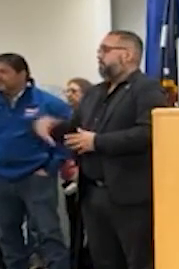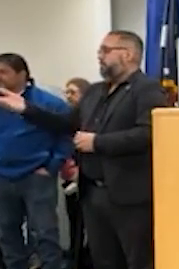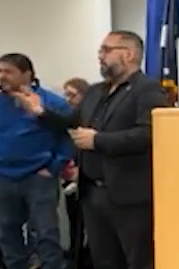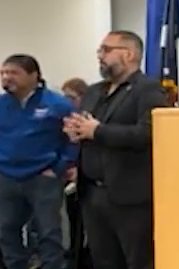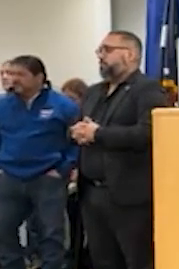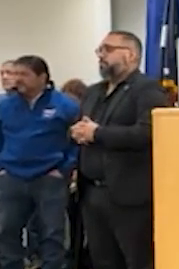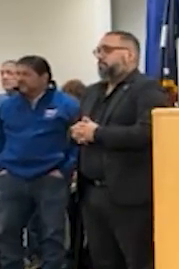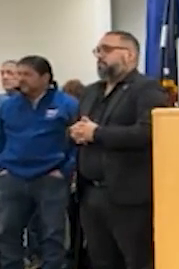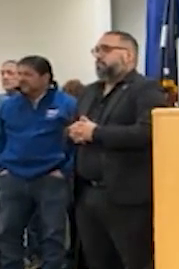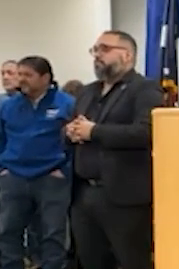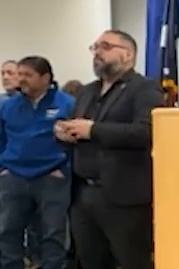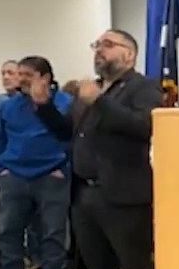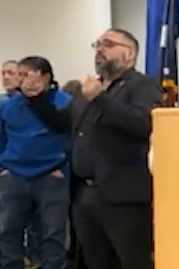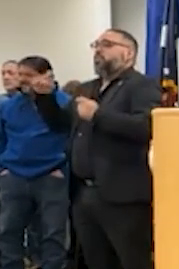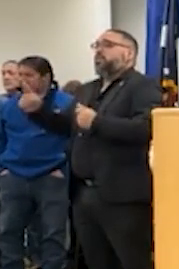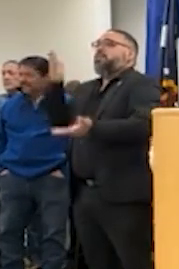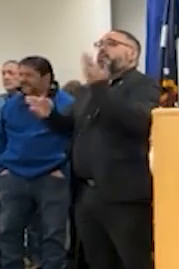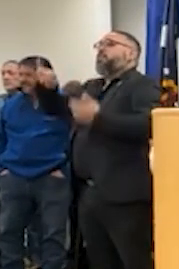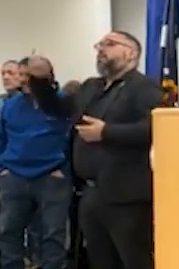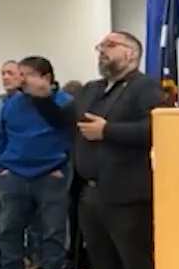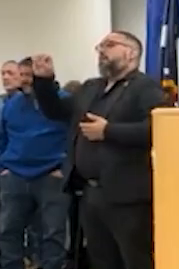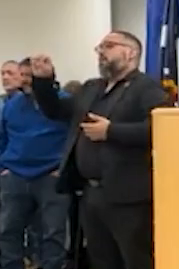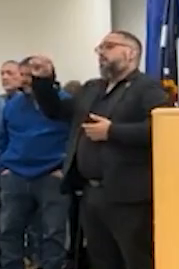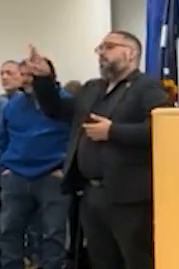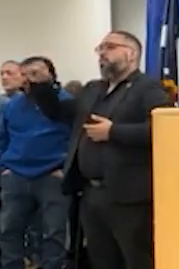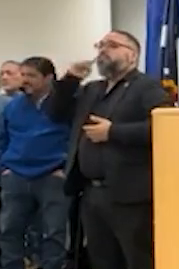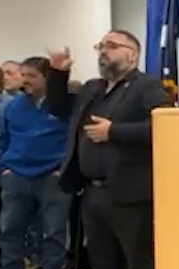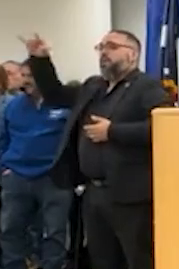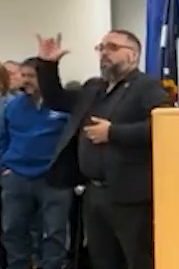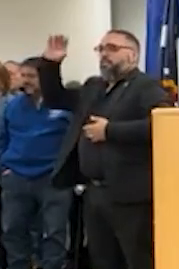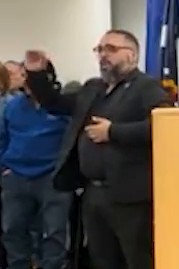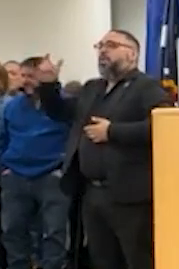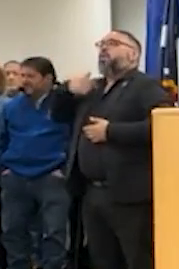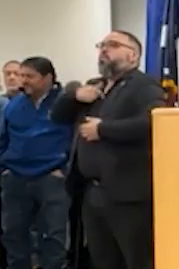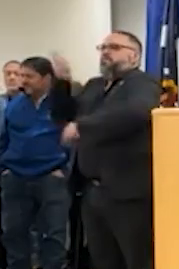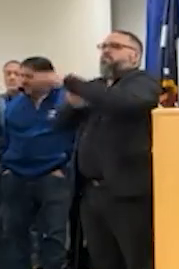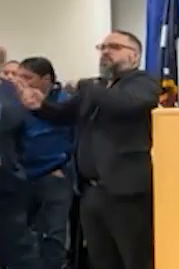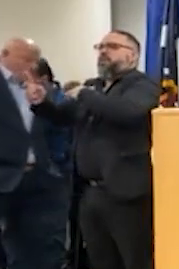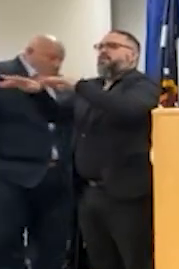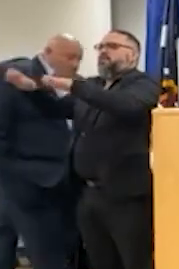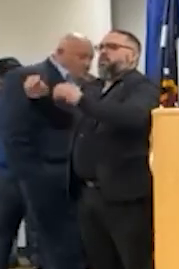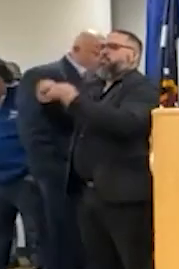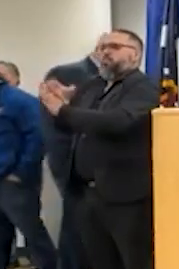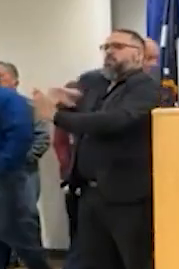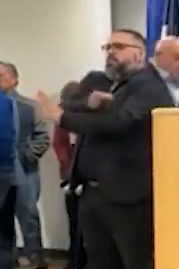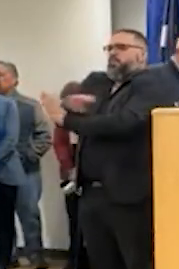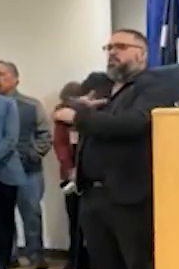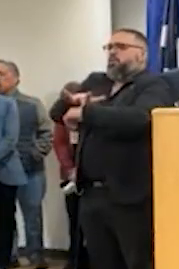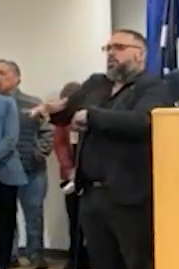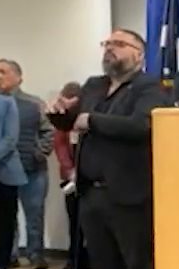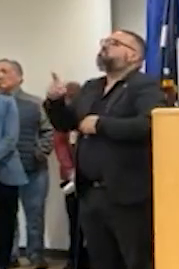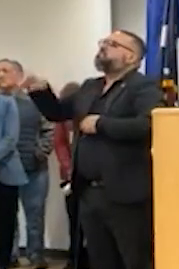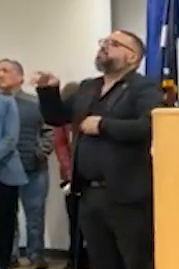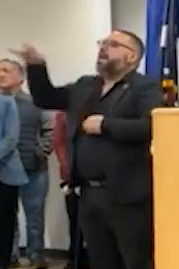Please. Quick question perhaps for Jesus. Just at the airport, Yep. we've seen the freeze come in a little earlier than expected. What kind of prep is